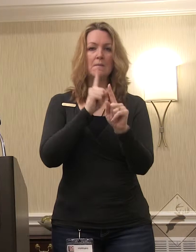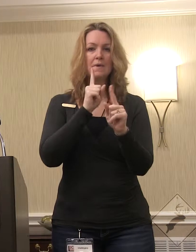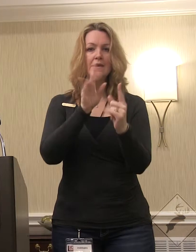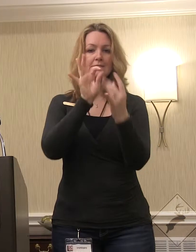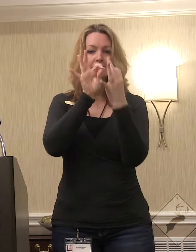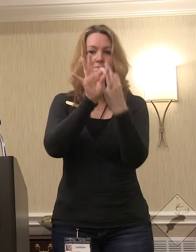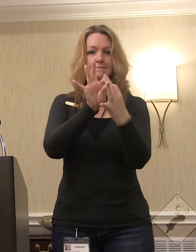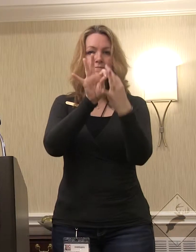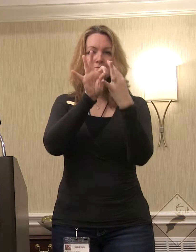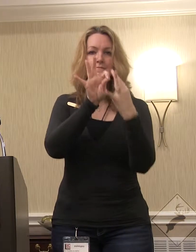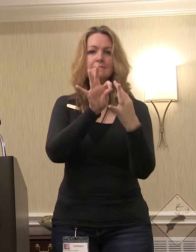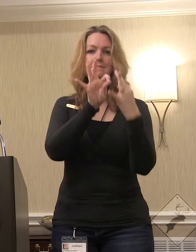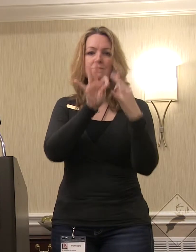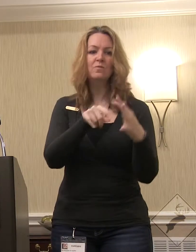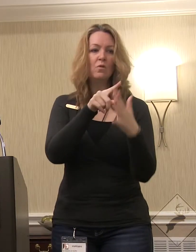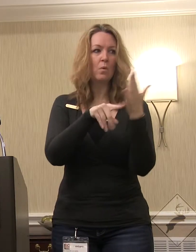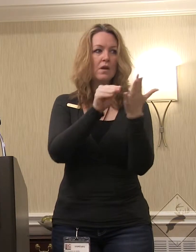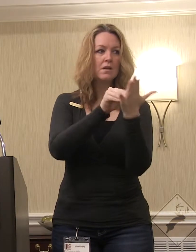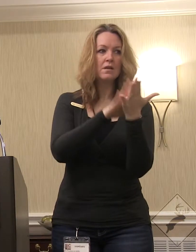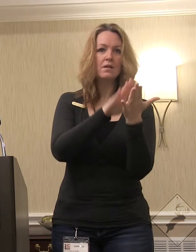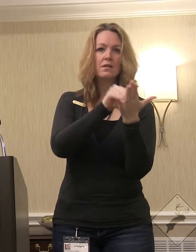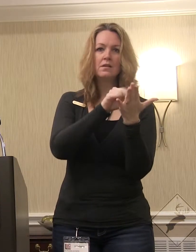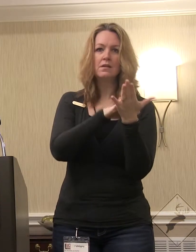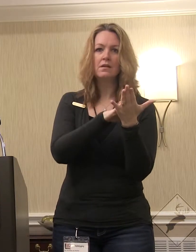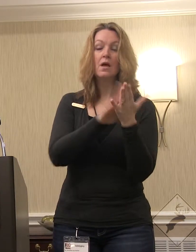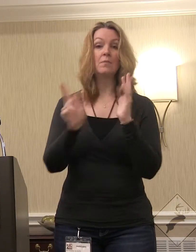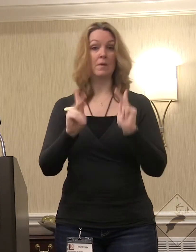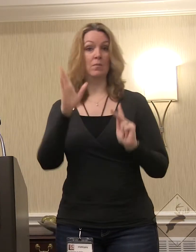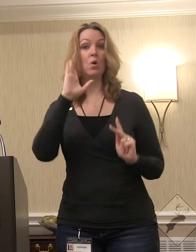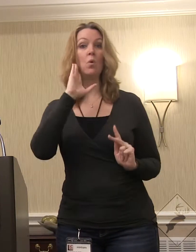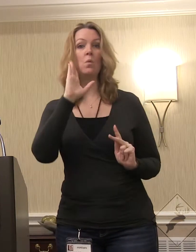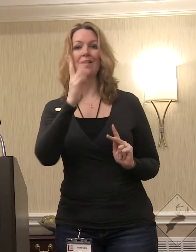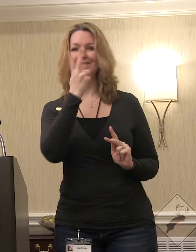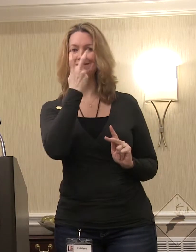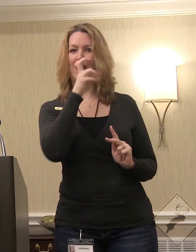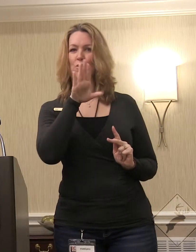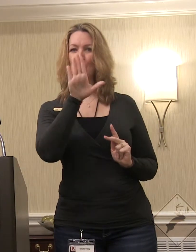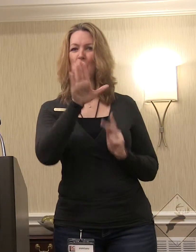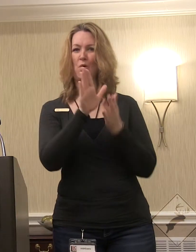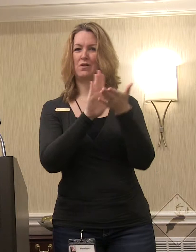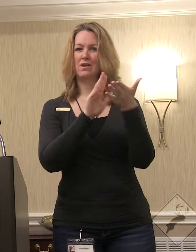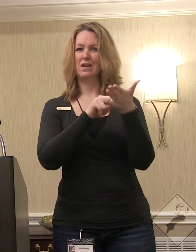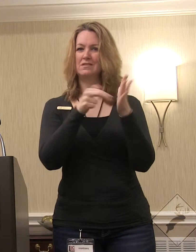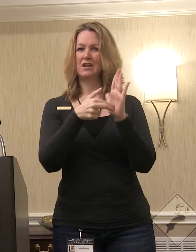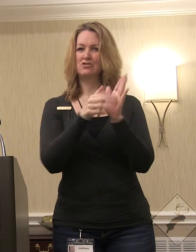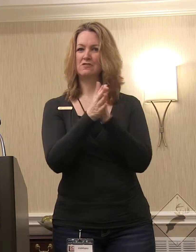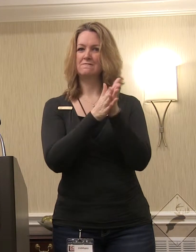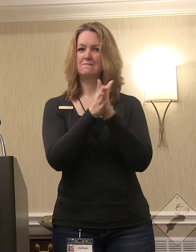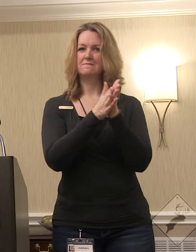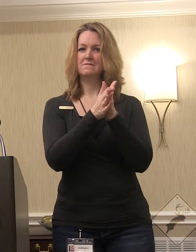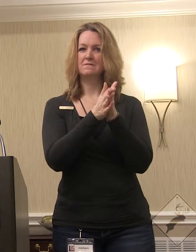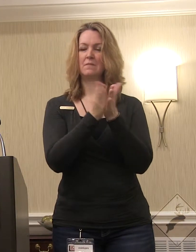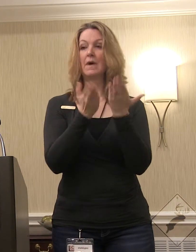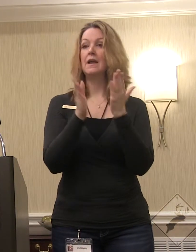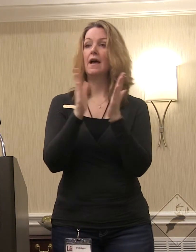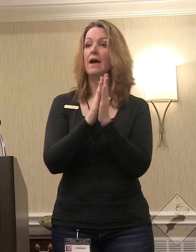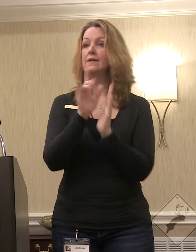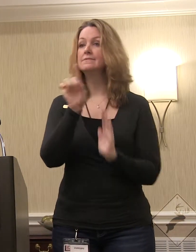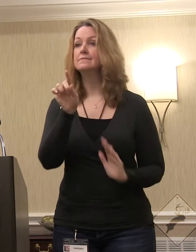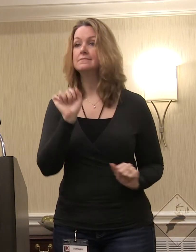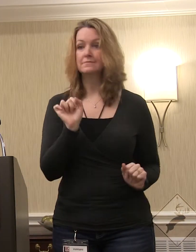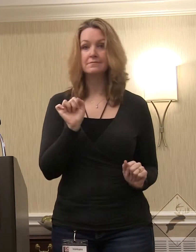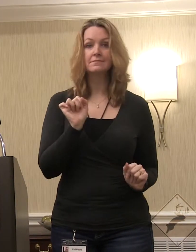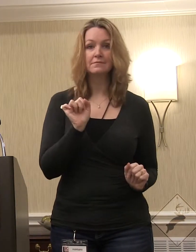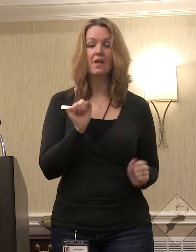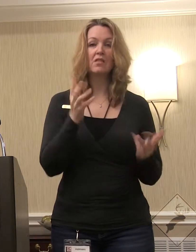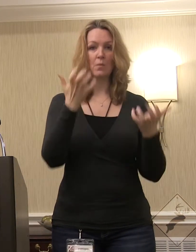your record keeping. There will be people who doubt your motives and might ask.